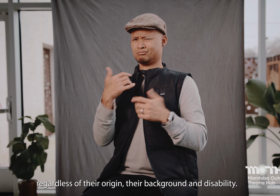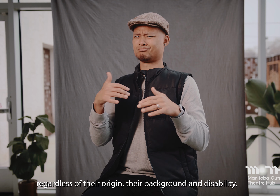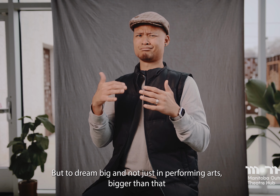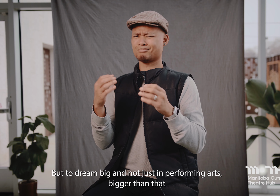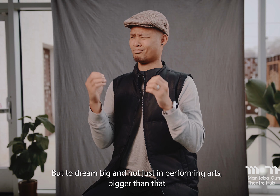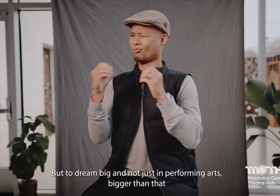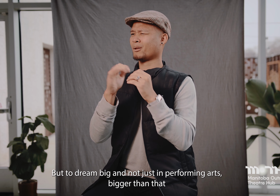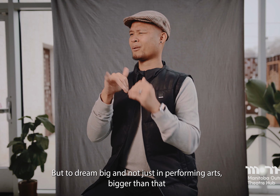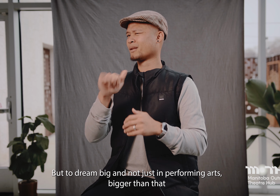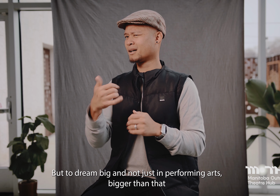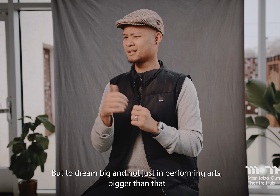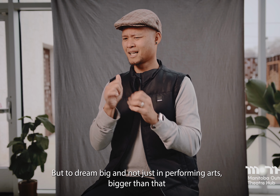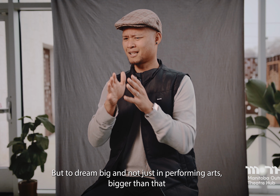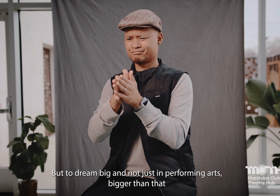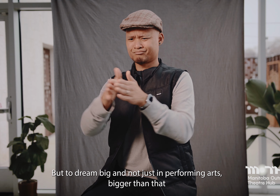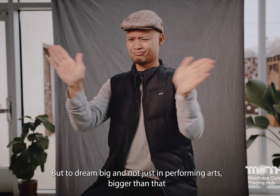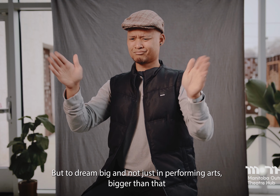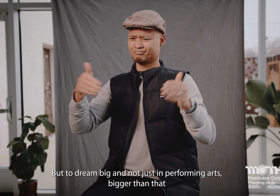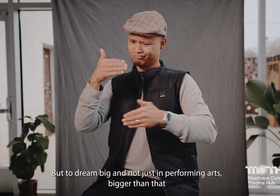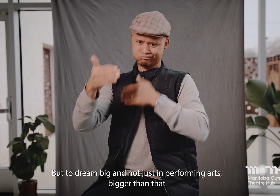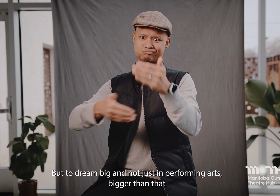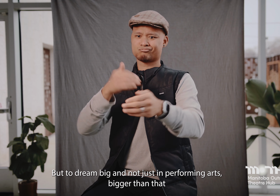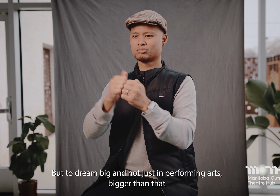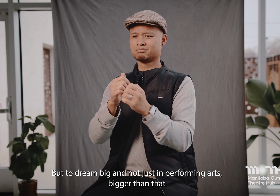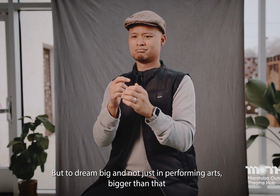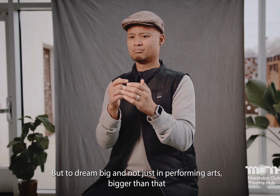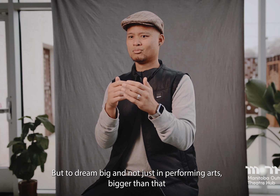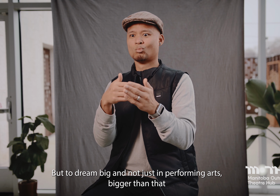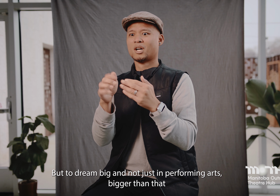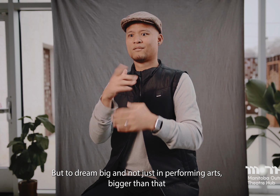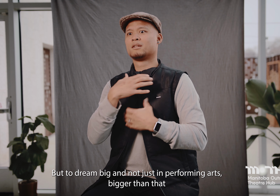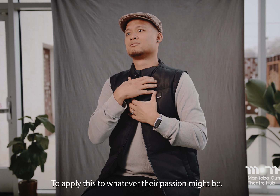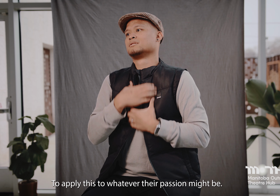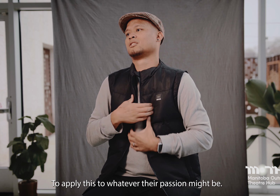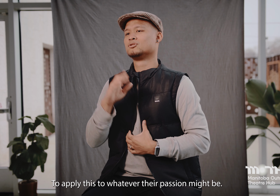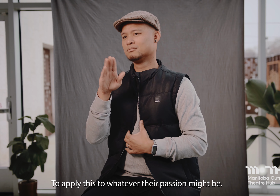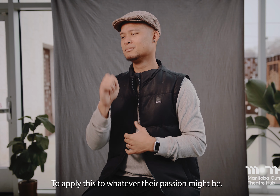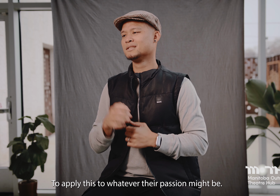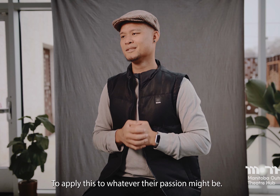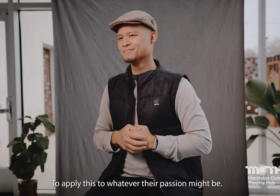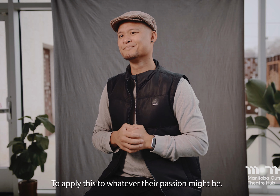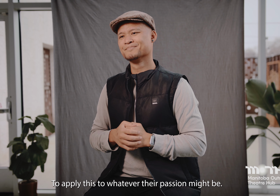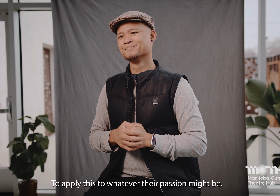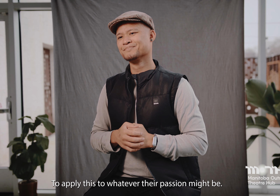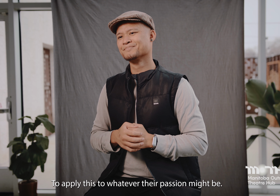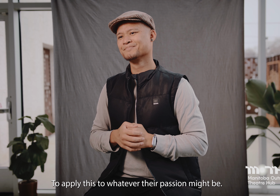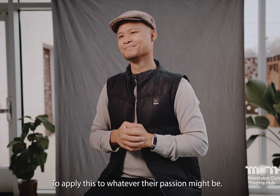But, to dream big, and not just in performing arts. It's bigger than that. To apply this to whatever their passion might be.